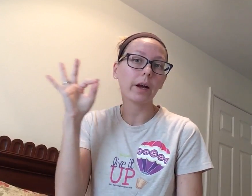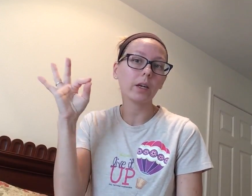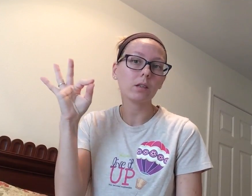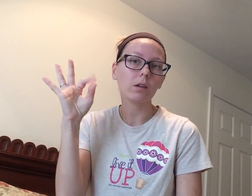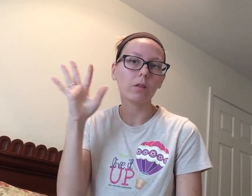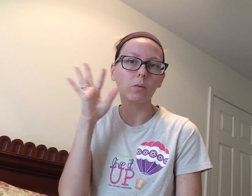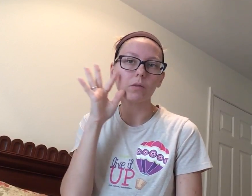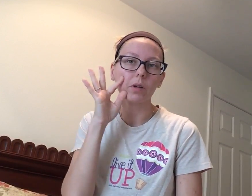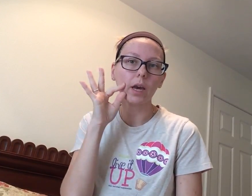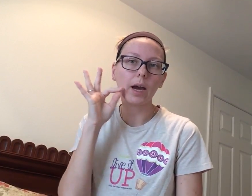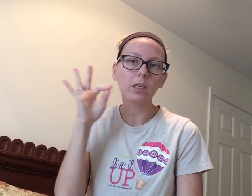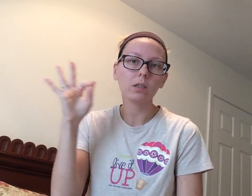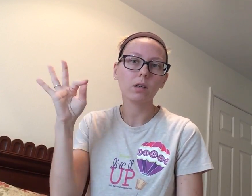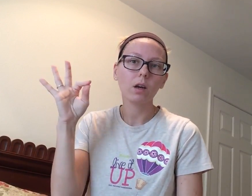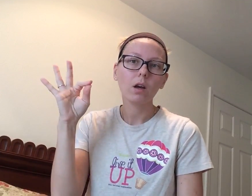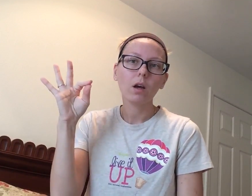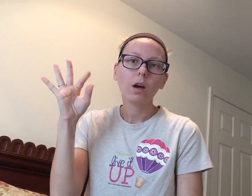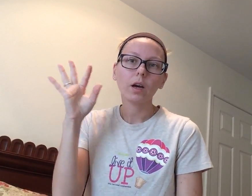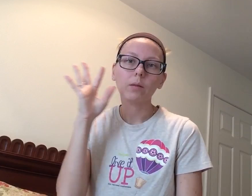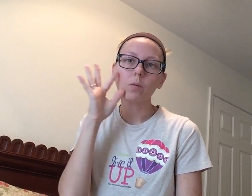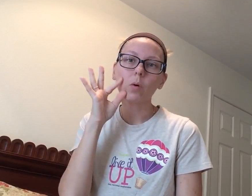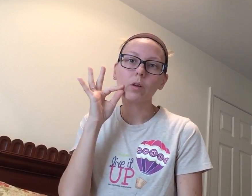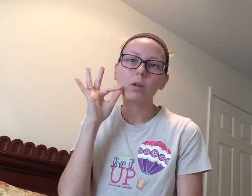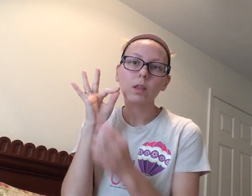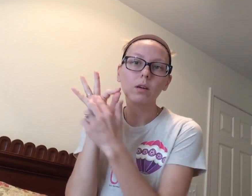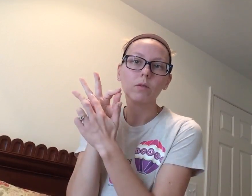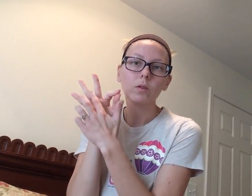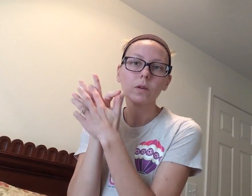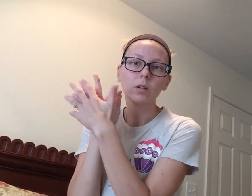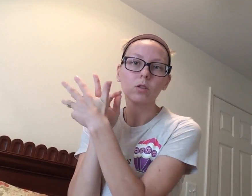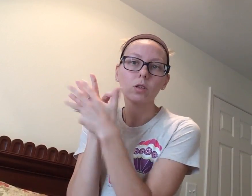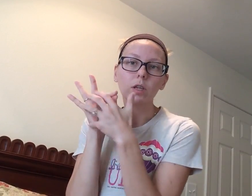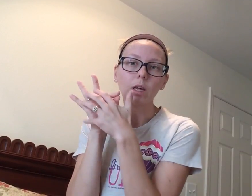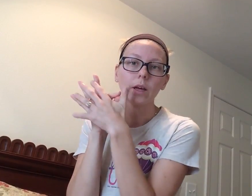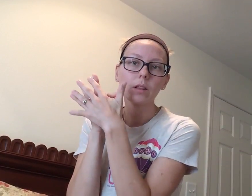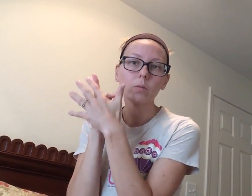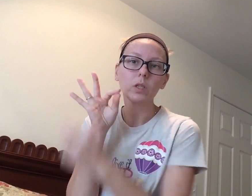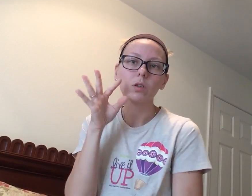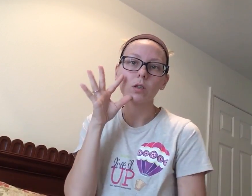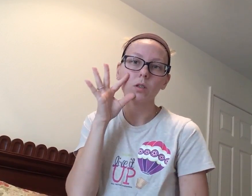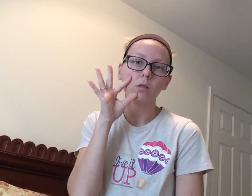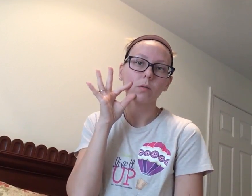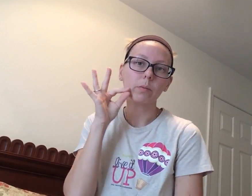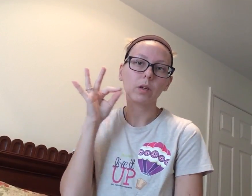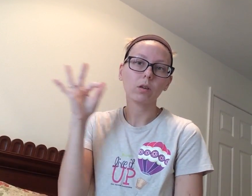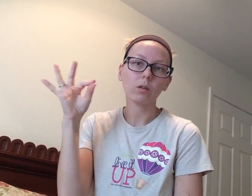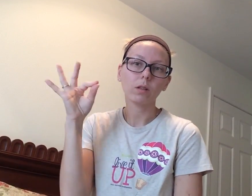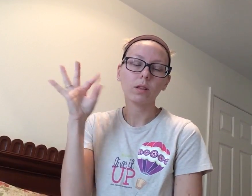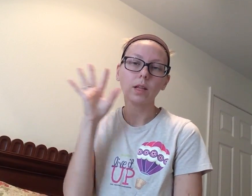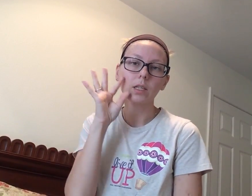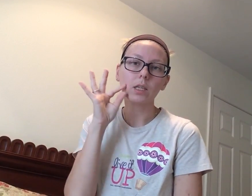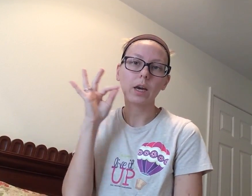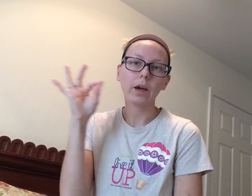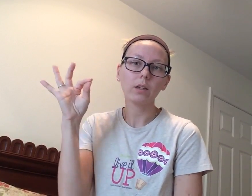feline is another word for cat. Or you can think of those fingers looking like the whiskers. But that's cat.